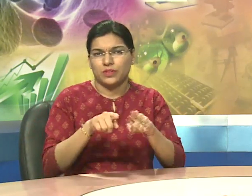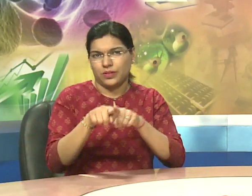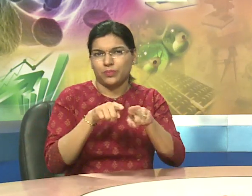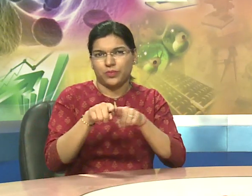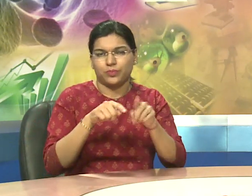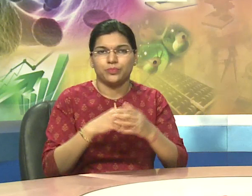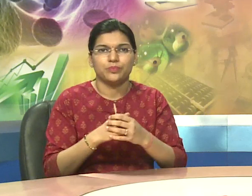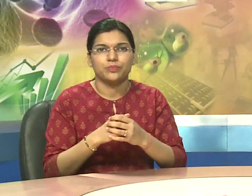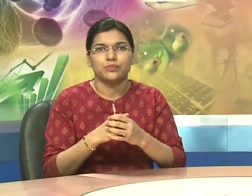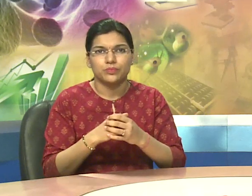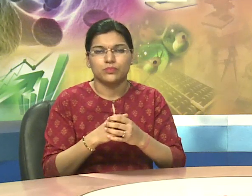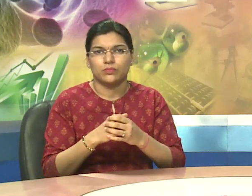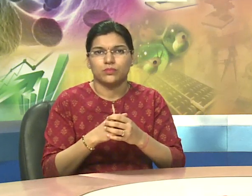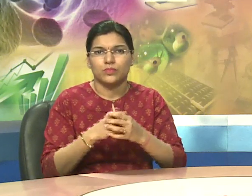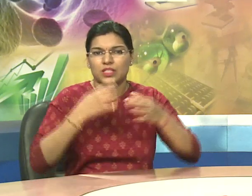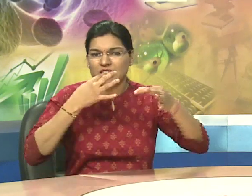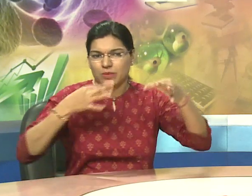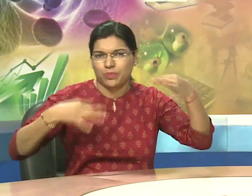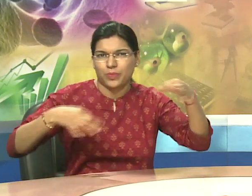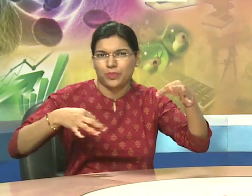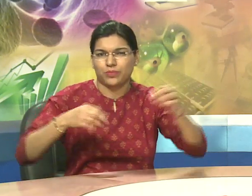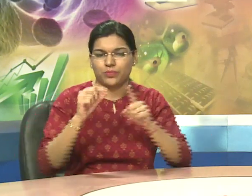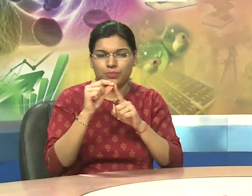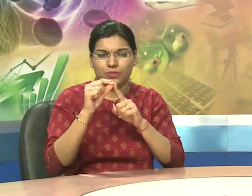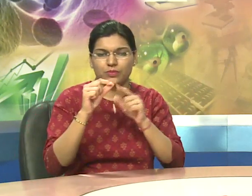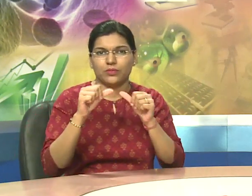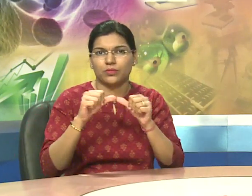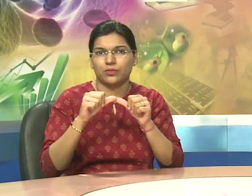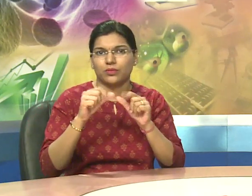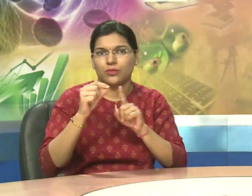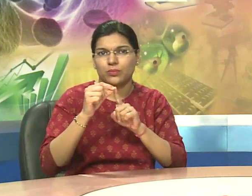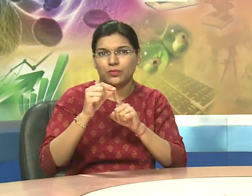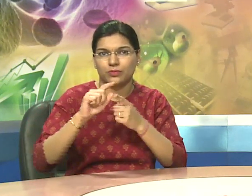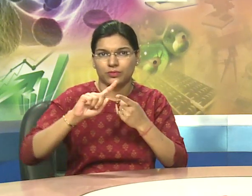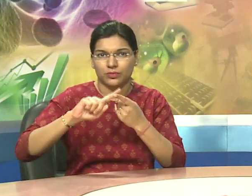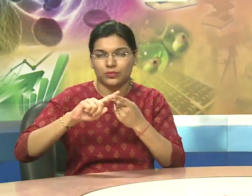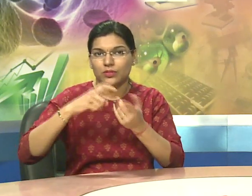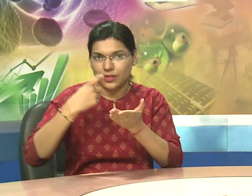The basic things which are required before the finished goods are